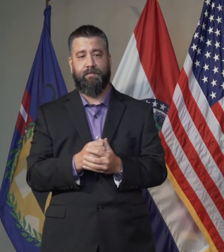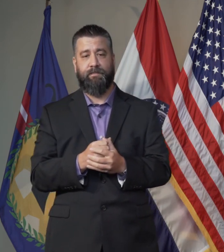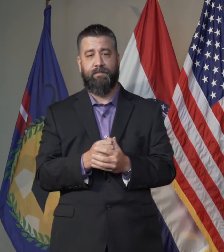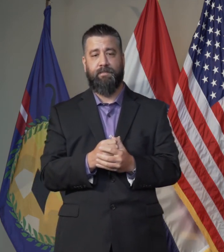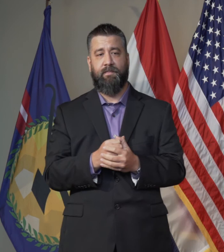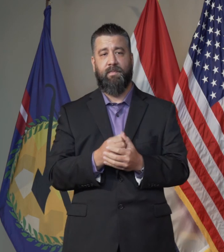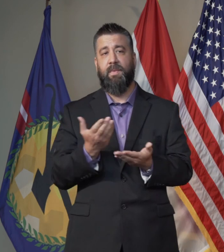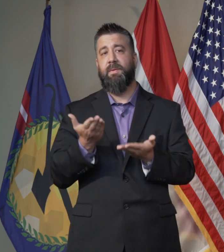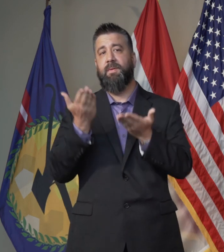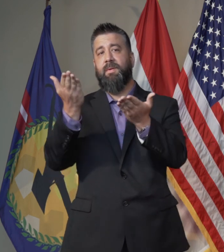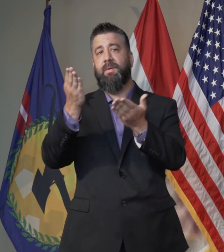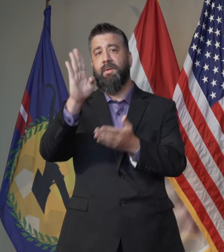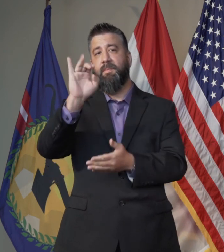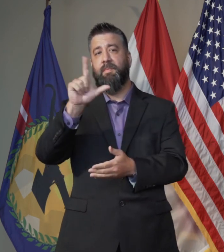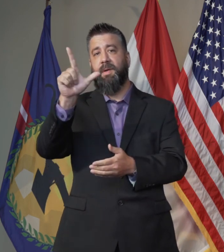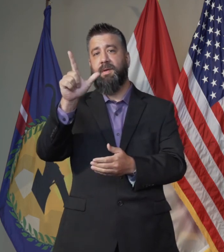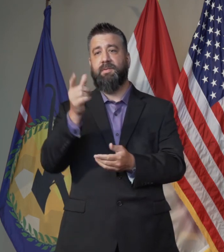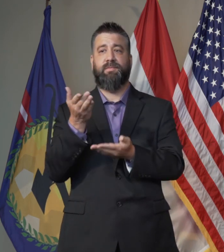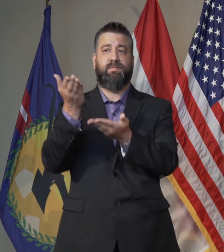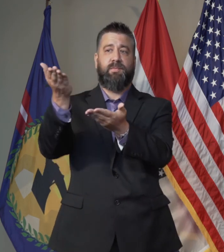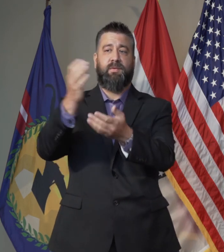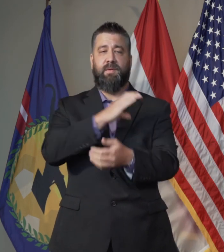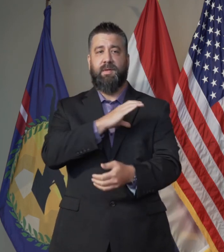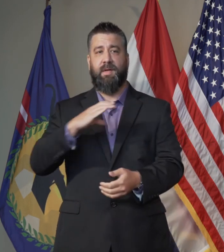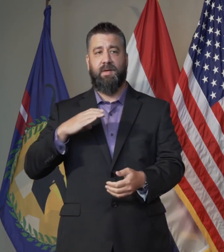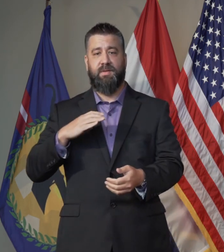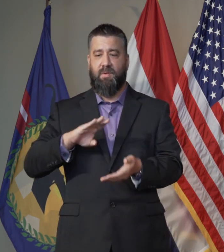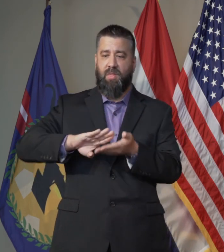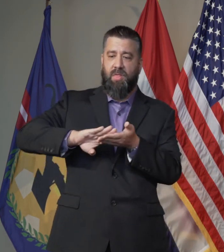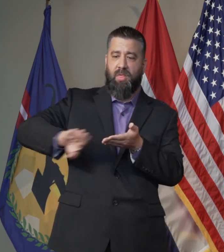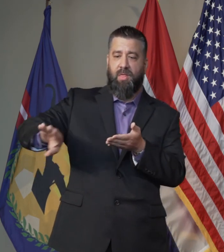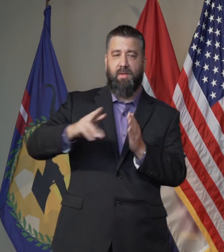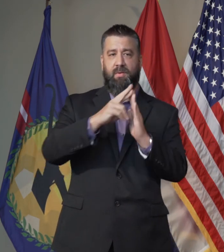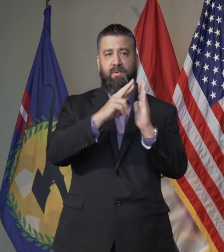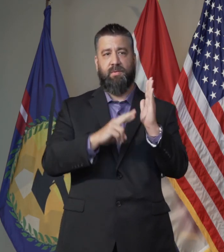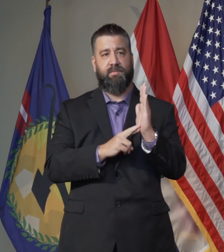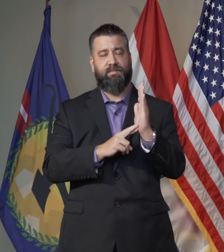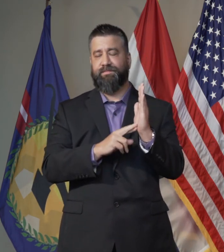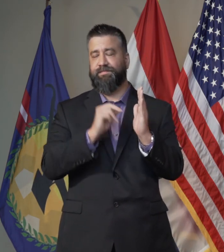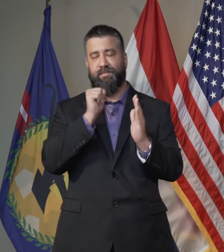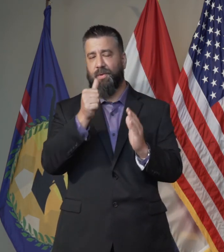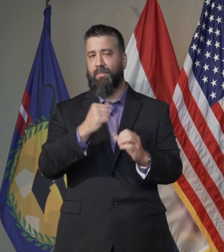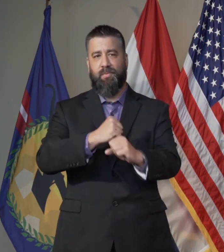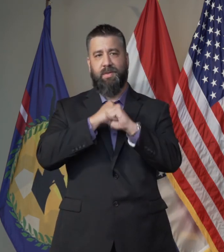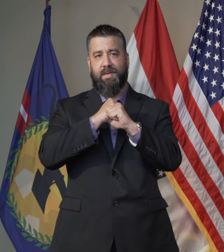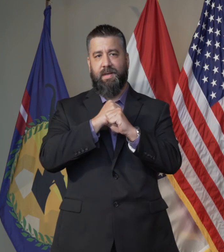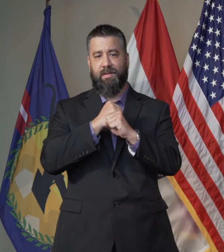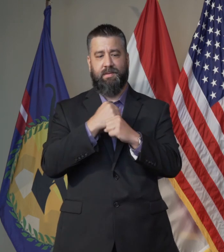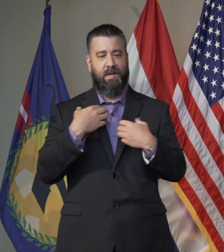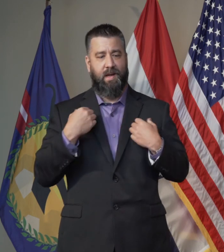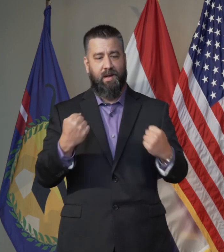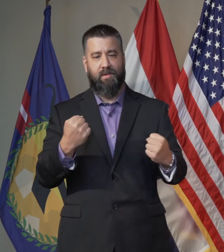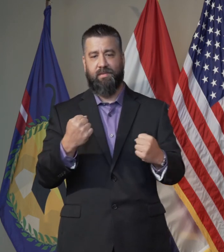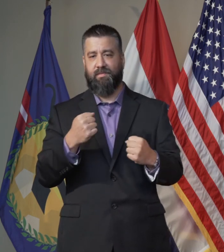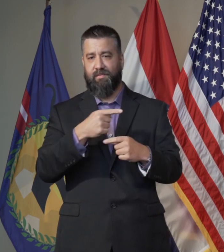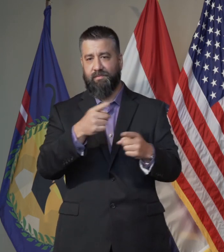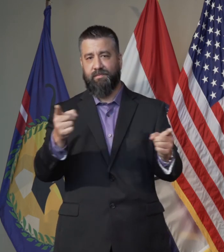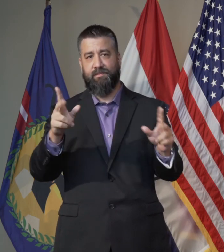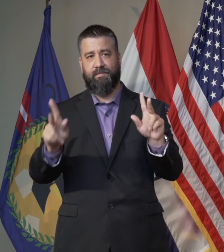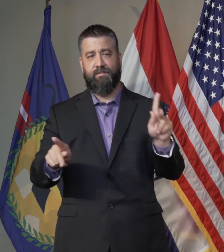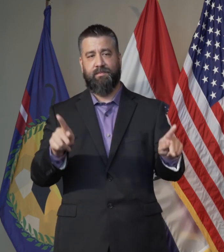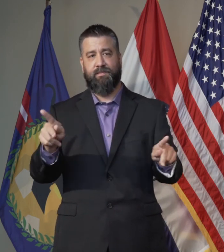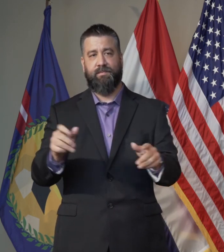the council to eliminate our public health restrictions do nothing to protect the health and welfare of people in St. Louis County.